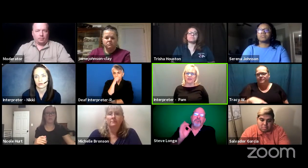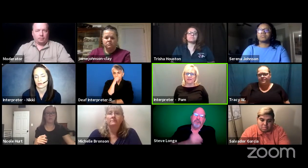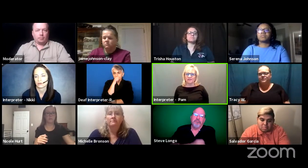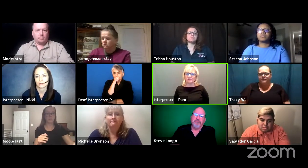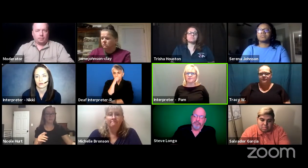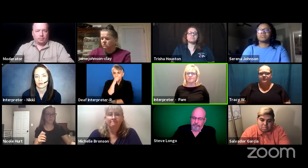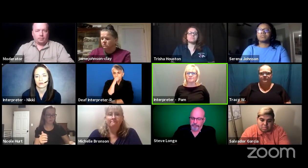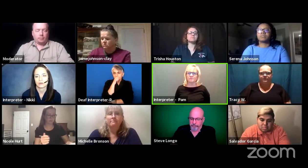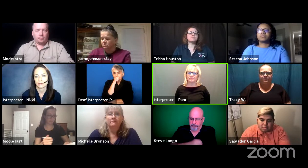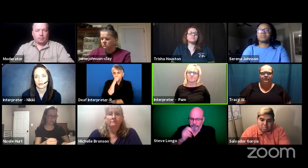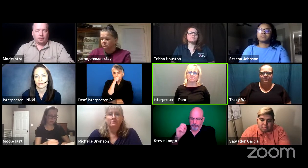evening.